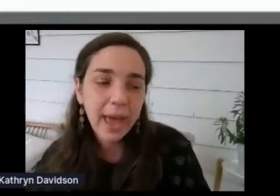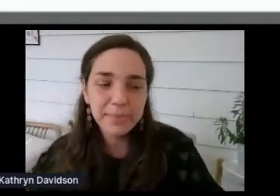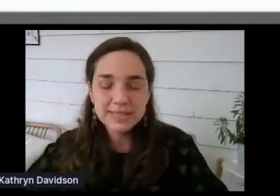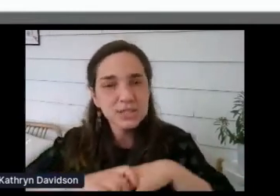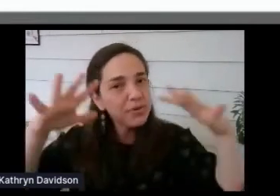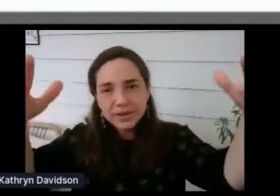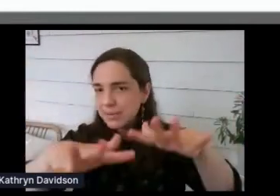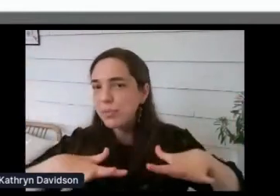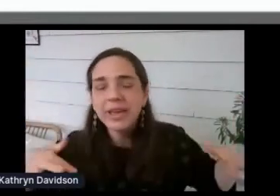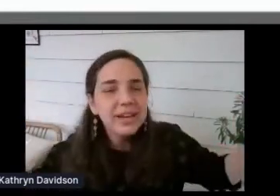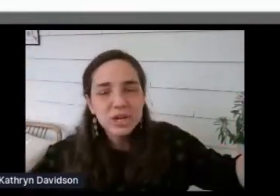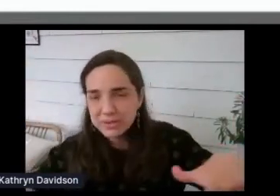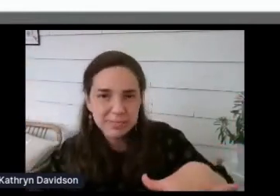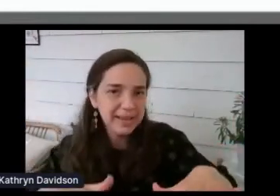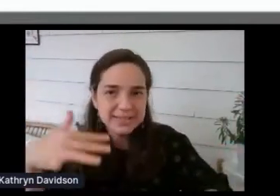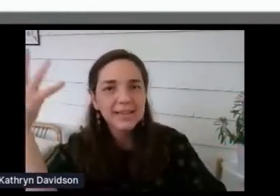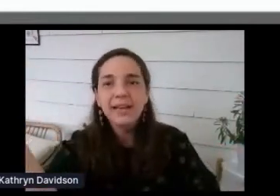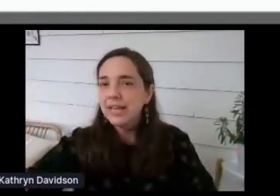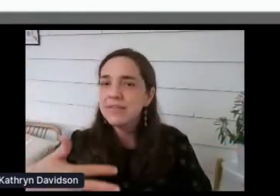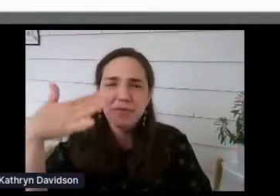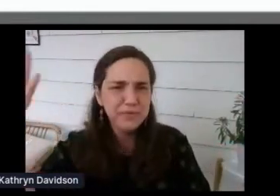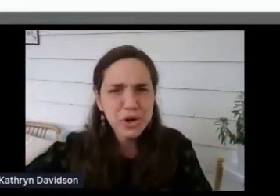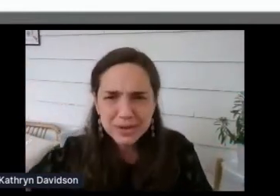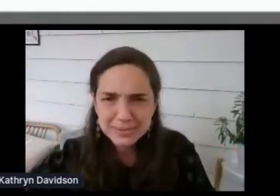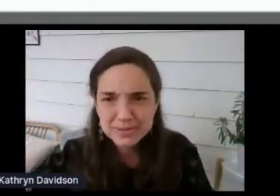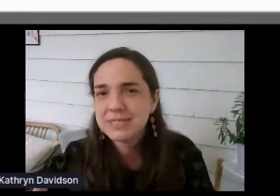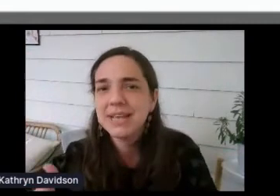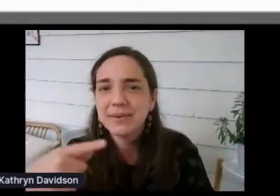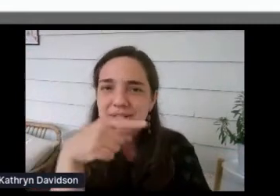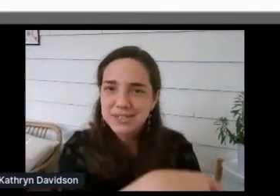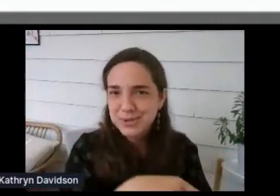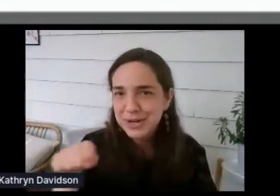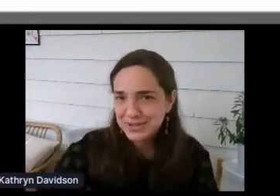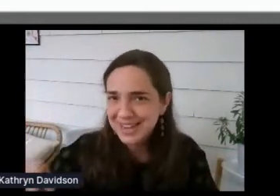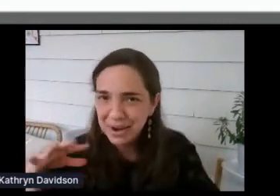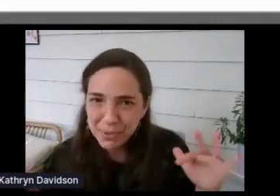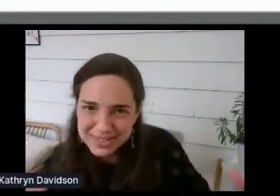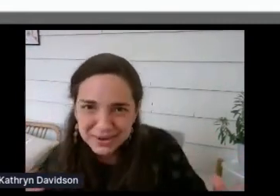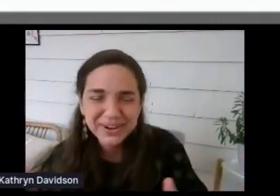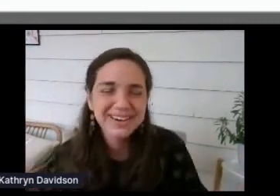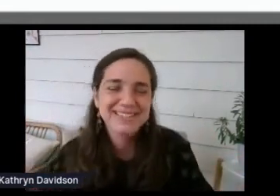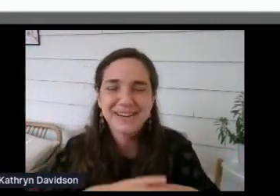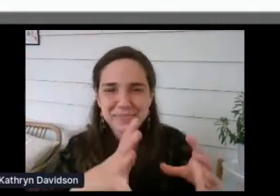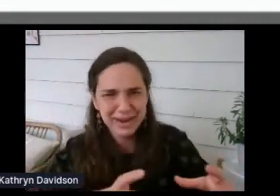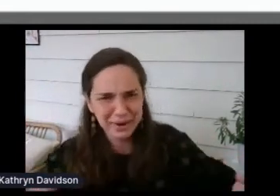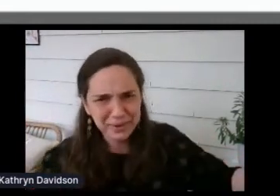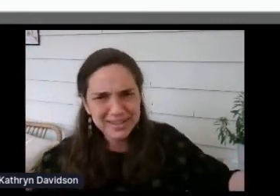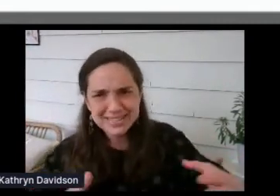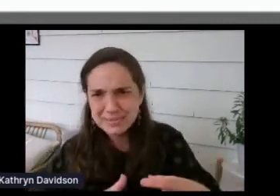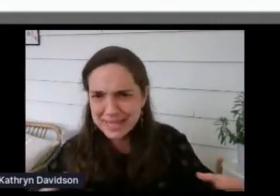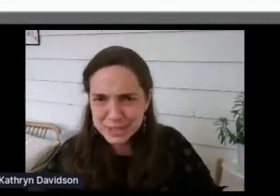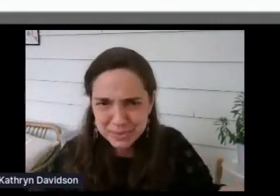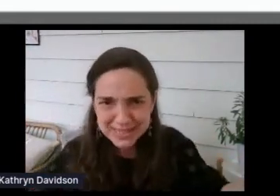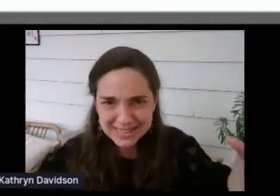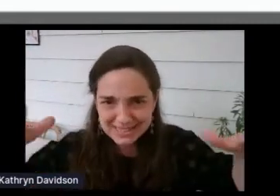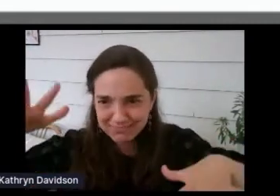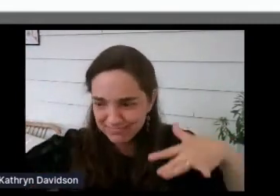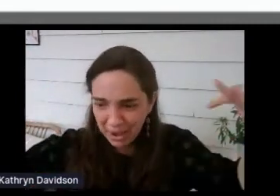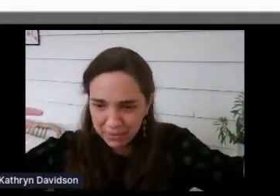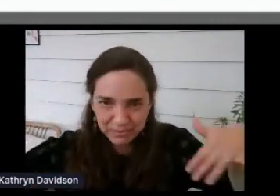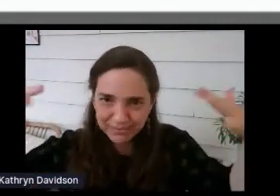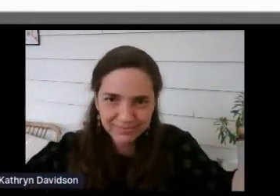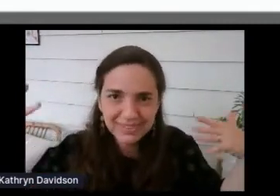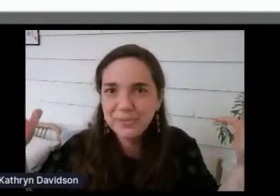kind of thing happens. So for example, we can interpret space, even if you have no experience with sign languages, you can understand how pointing works, and how subsets,